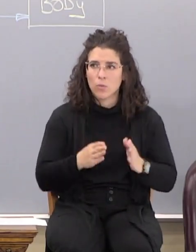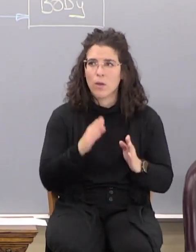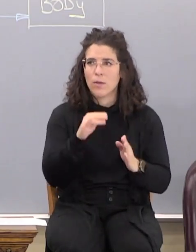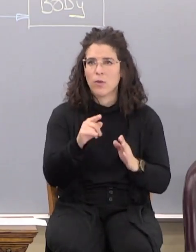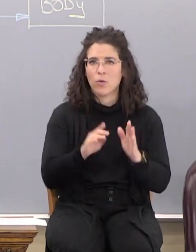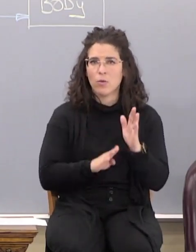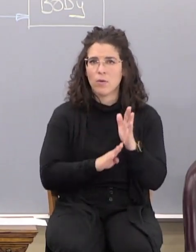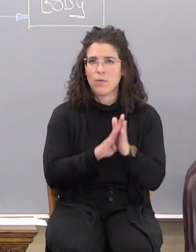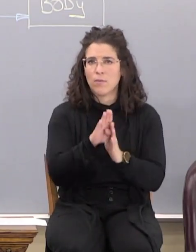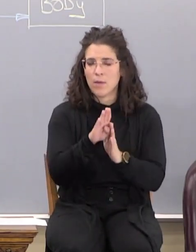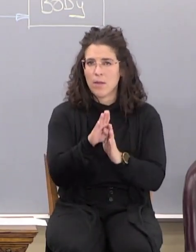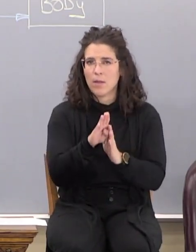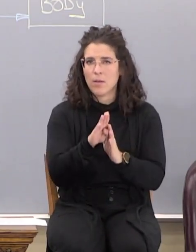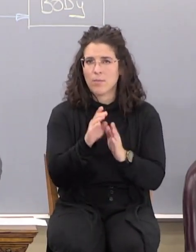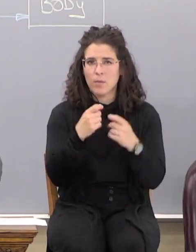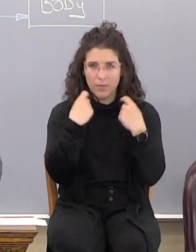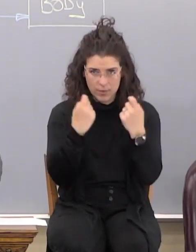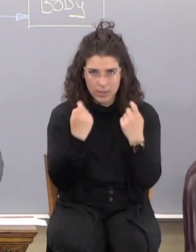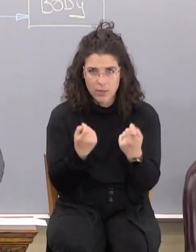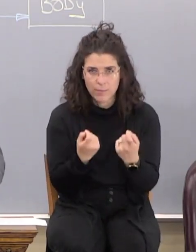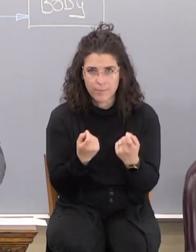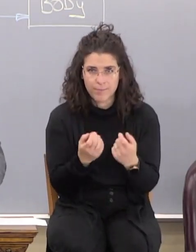you've developed of sinning.